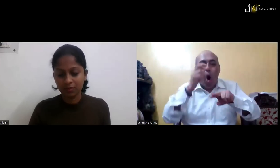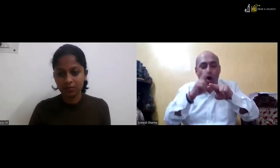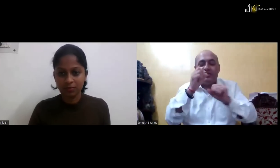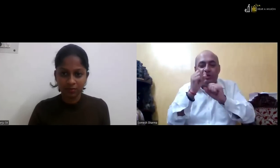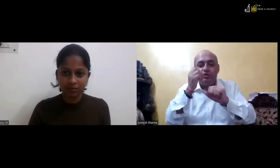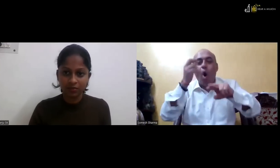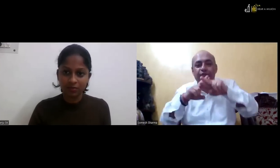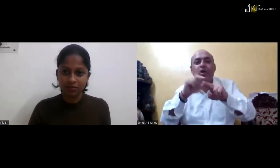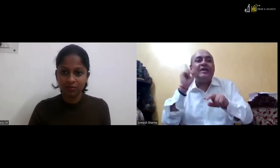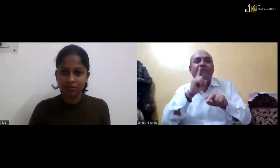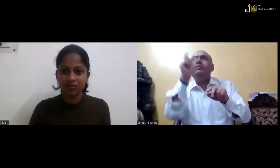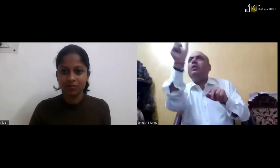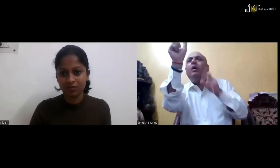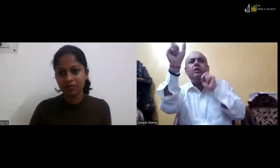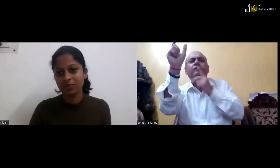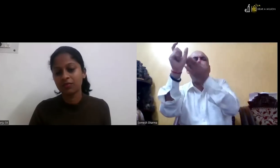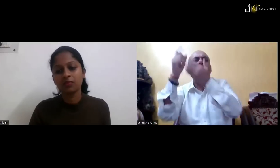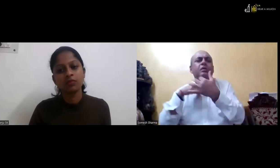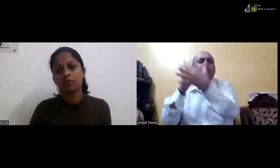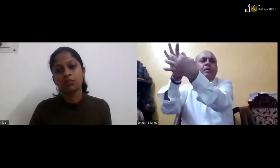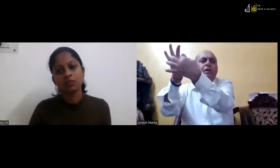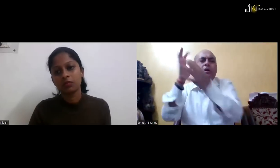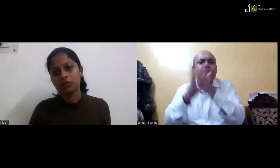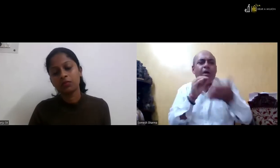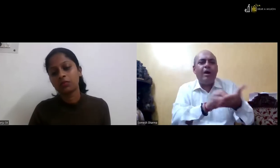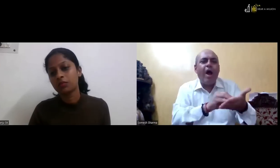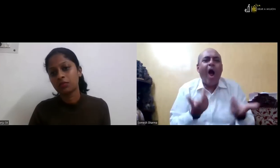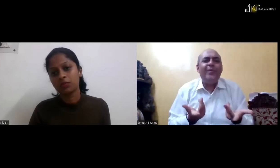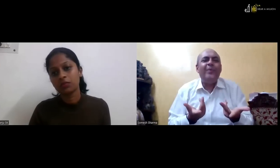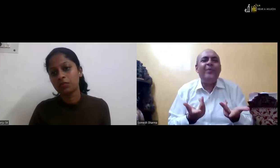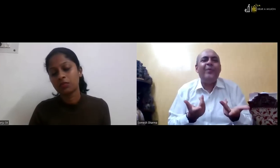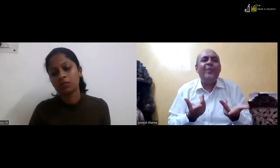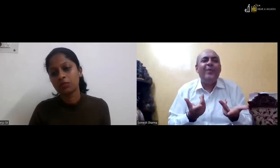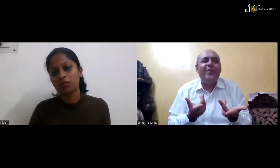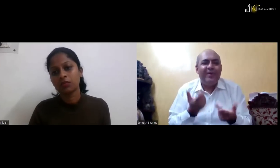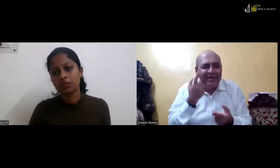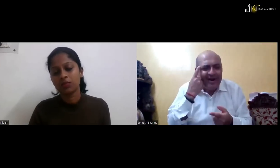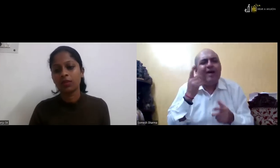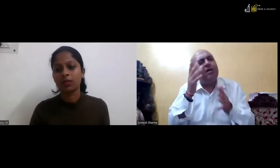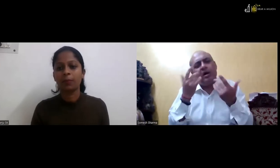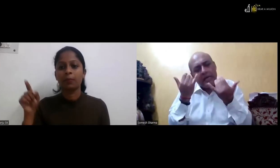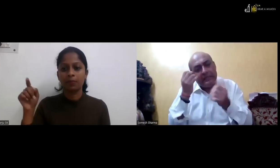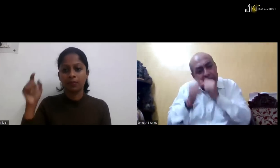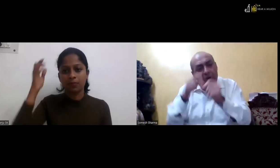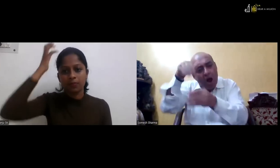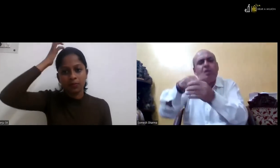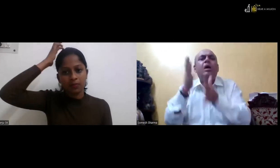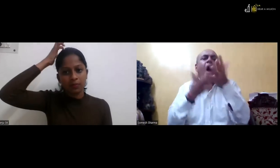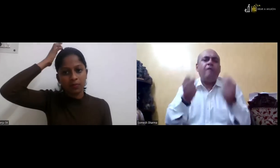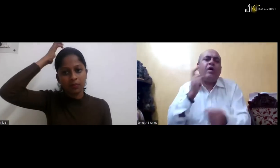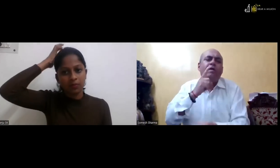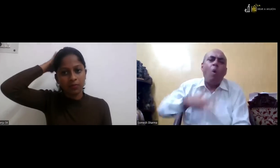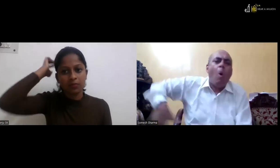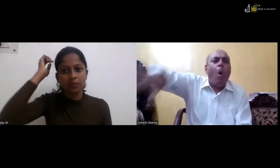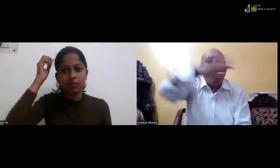like All India Federation of Deaf, there is a word where deaf word is mentioned. So how more we can add